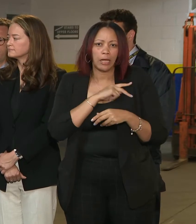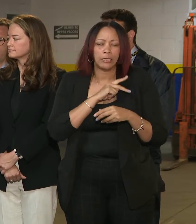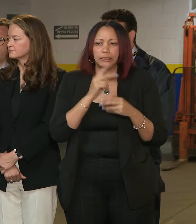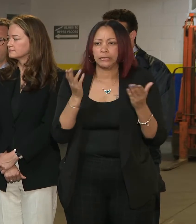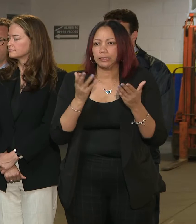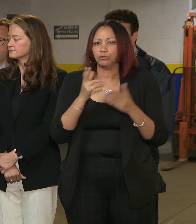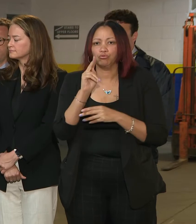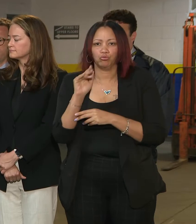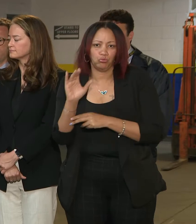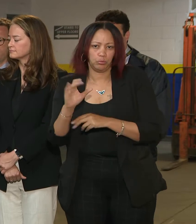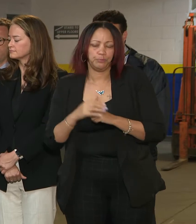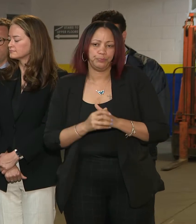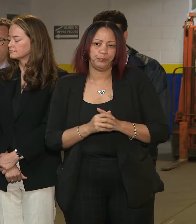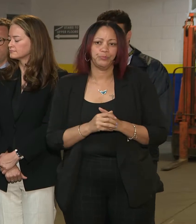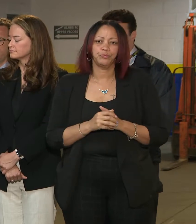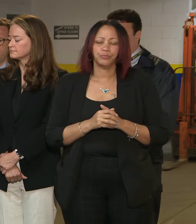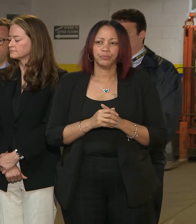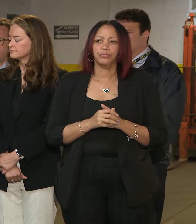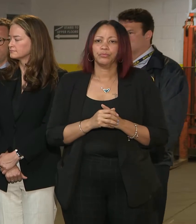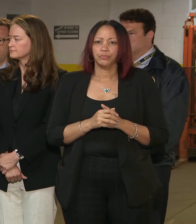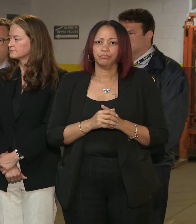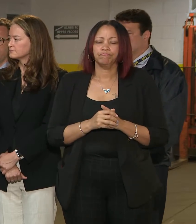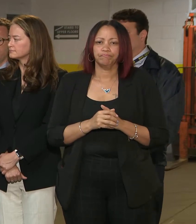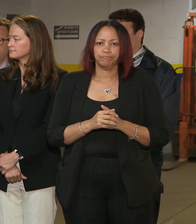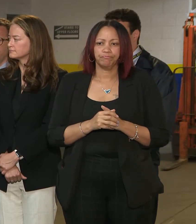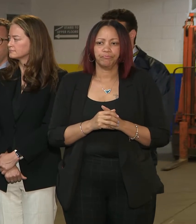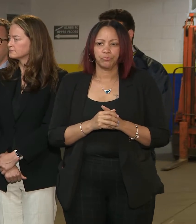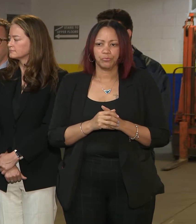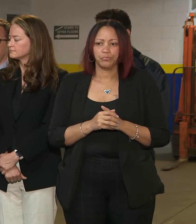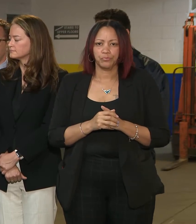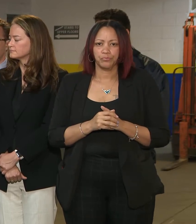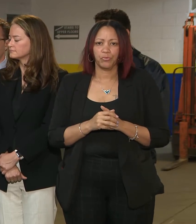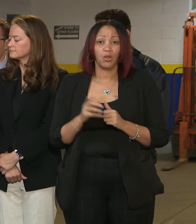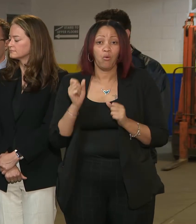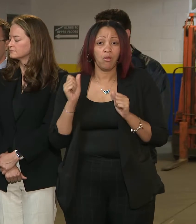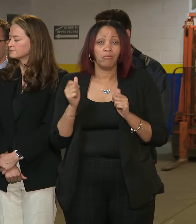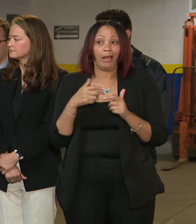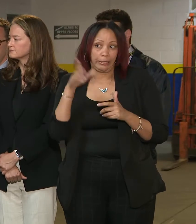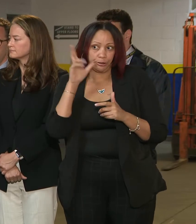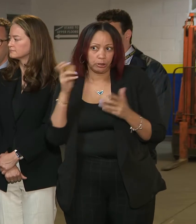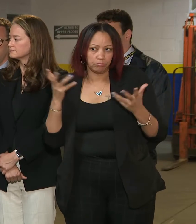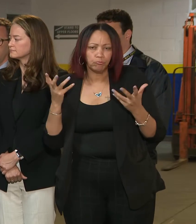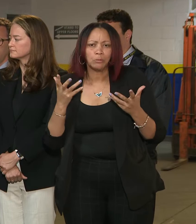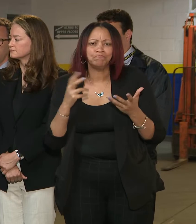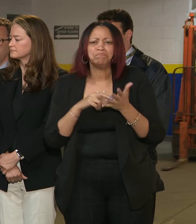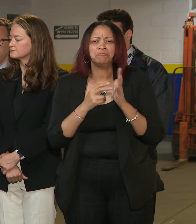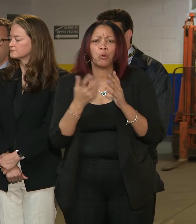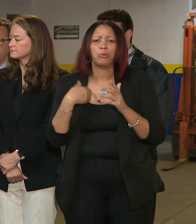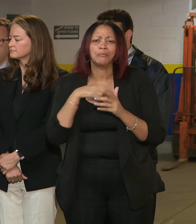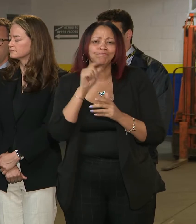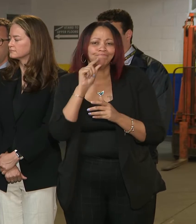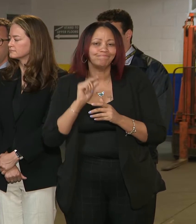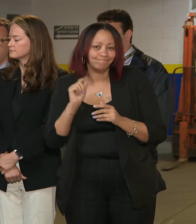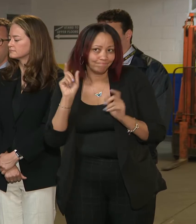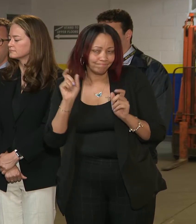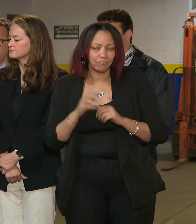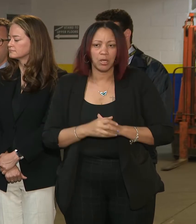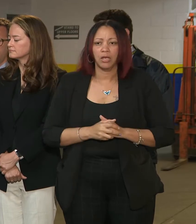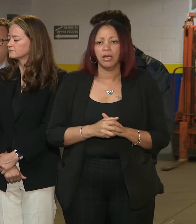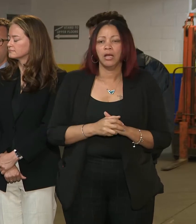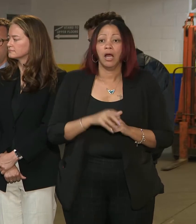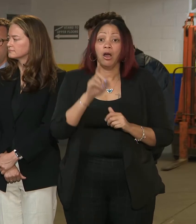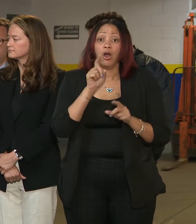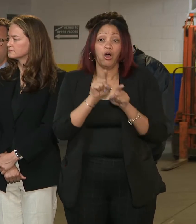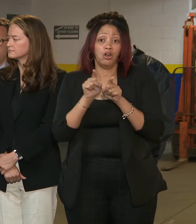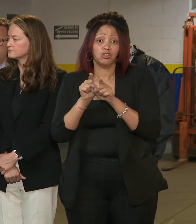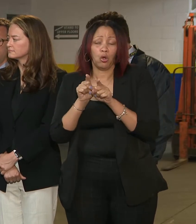here in New York from whom I hear we are all Ukrainians now. It is also a very